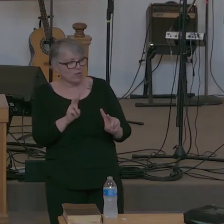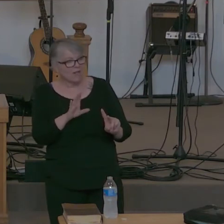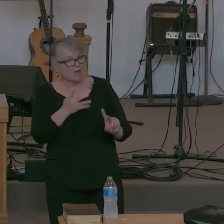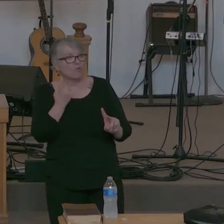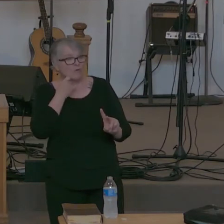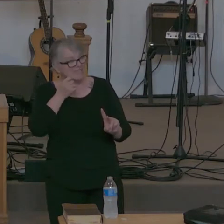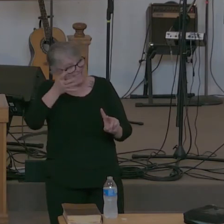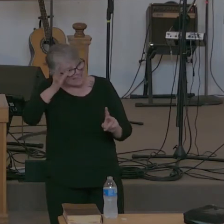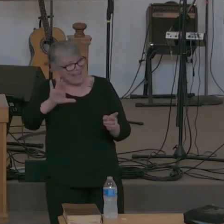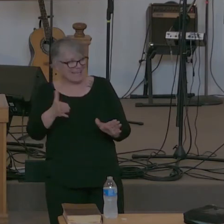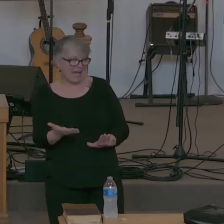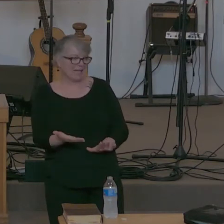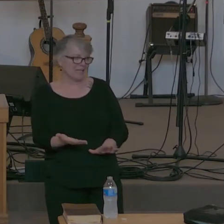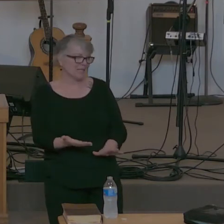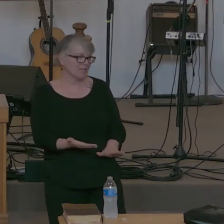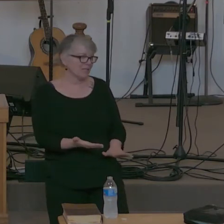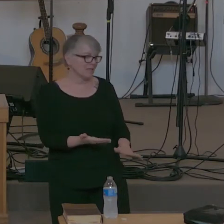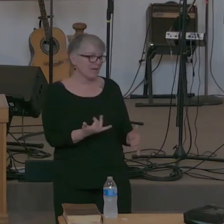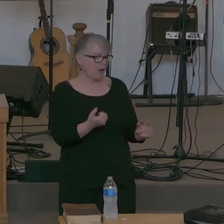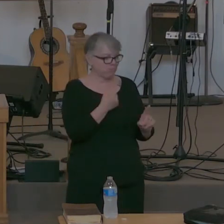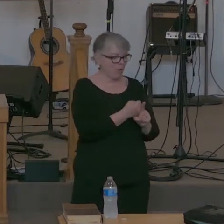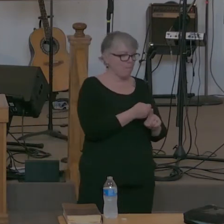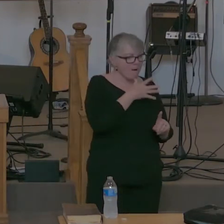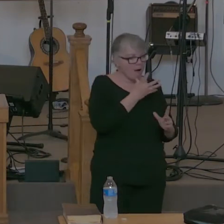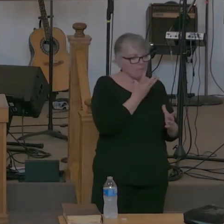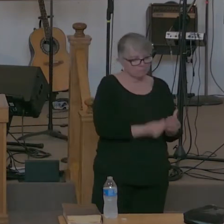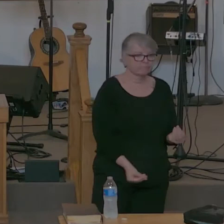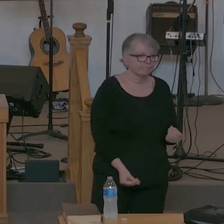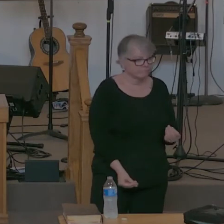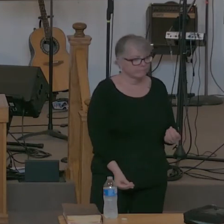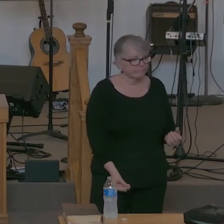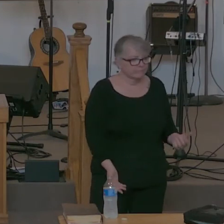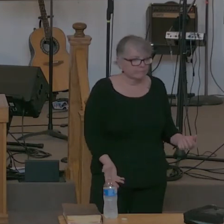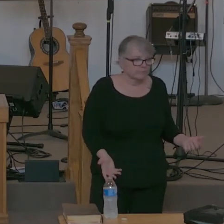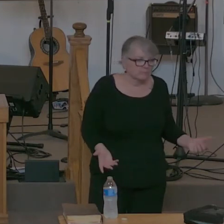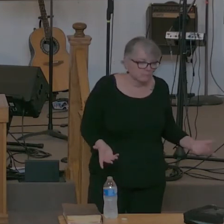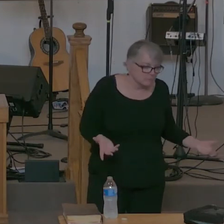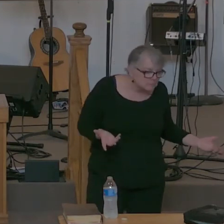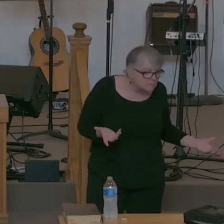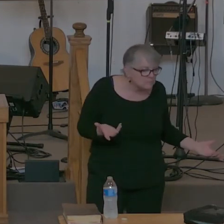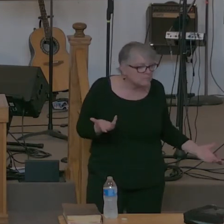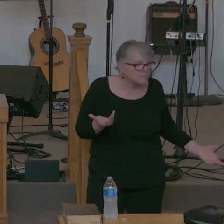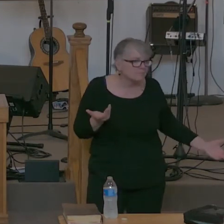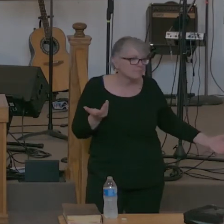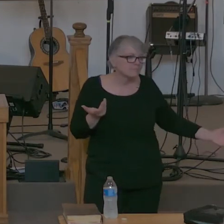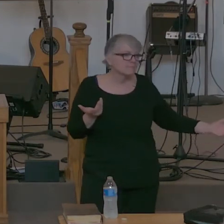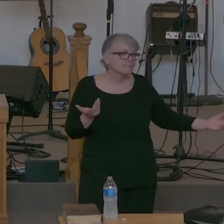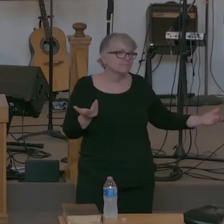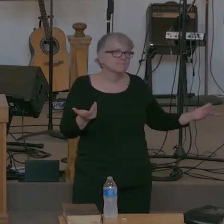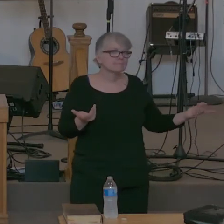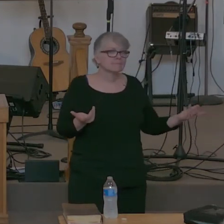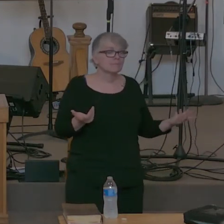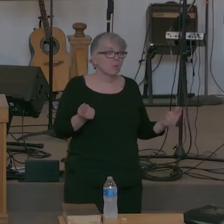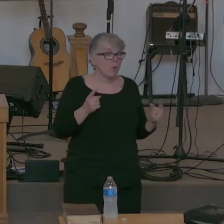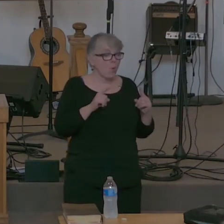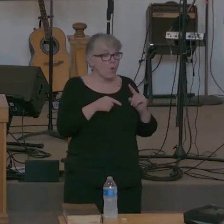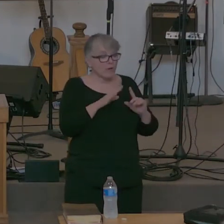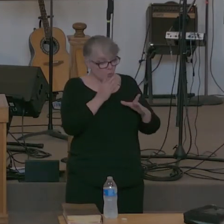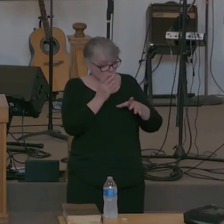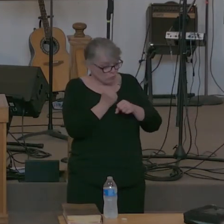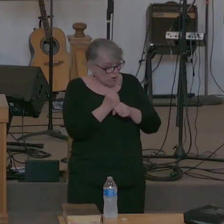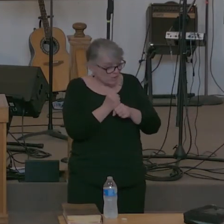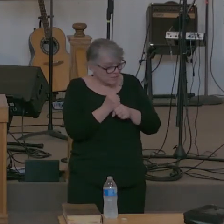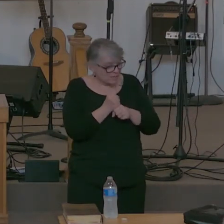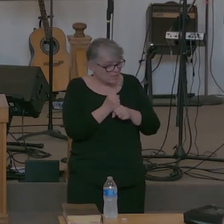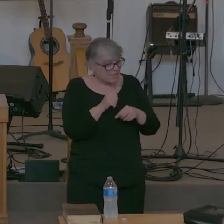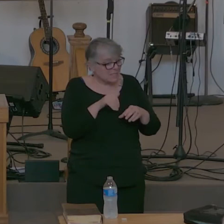ago and then they lose mom just boom like this. And When your hope, your trust is